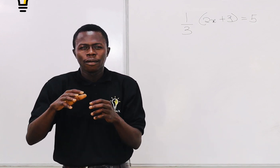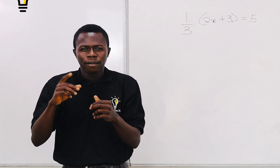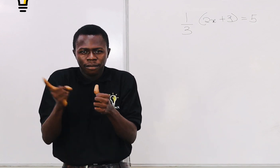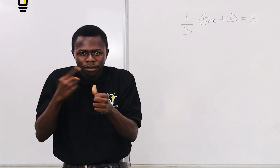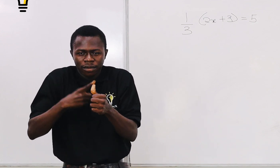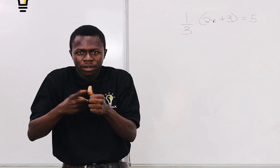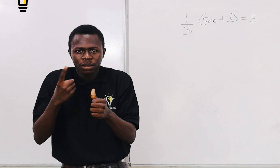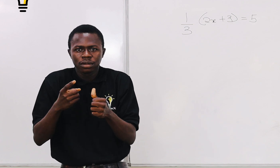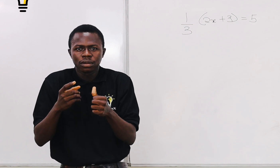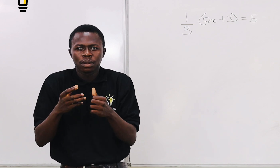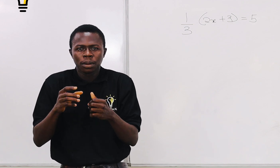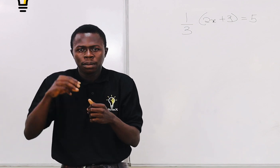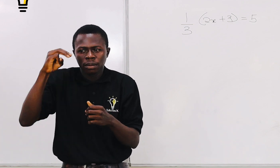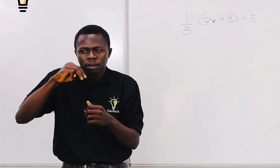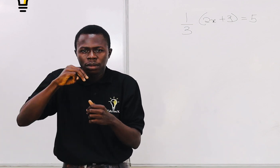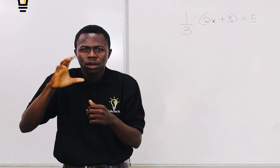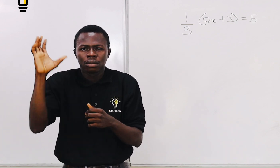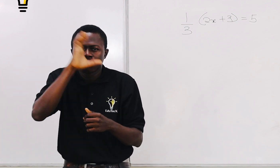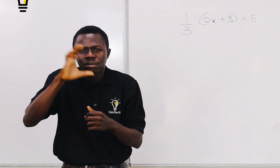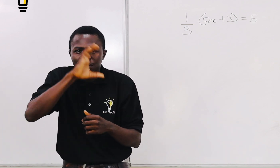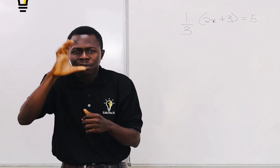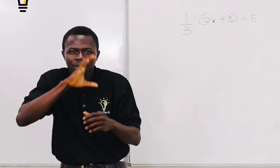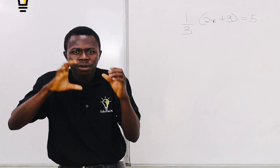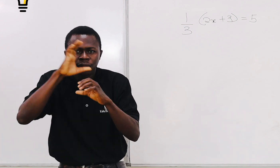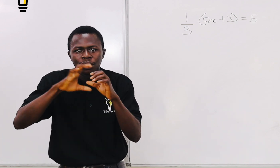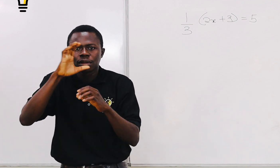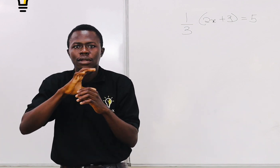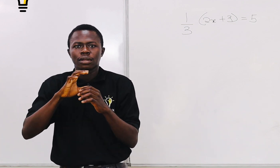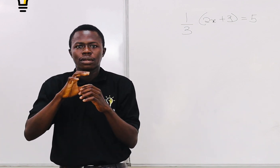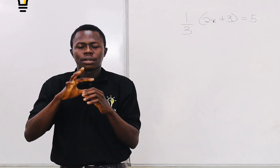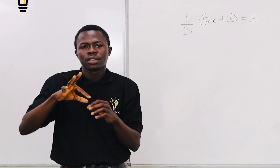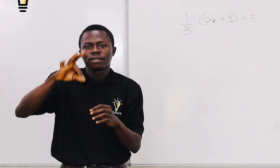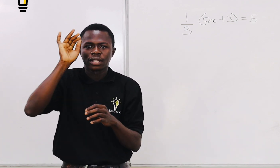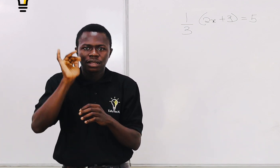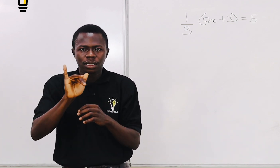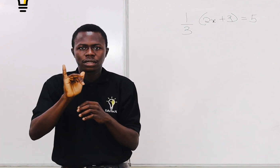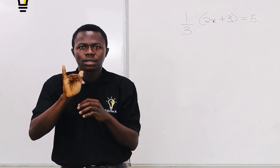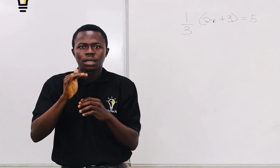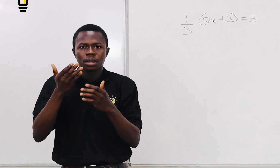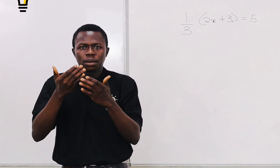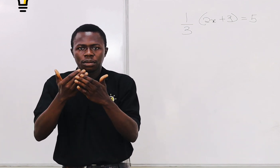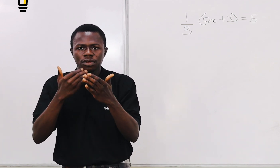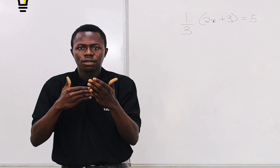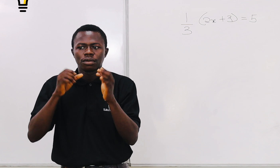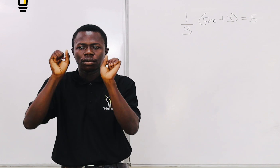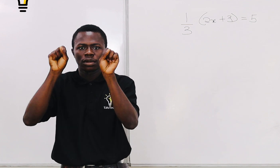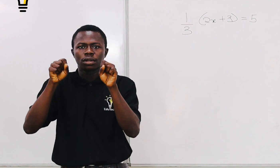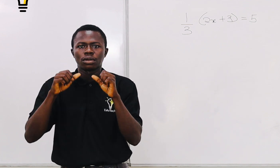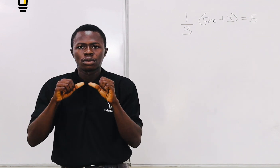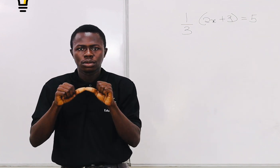So, first of all, how do you find the LCM?